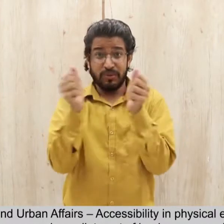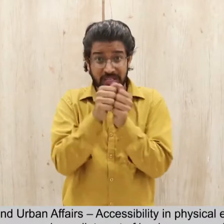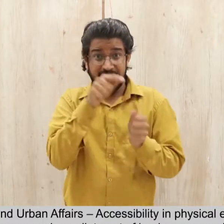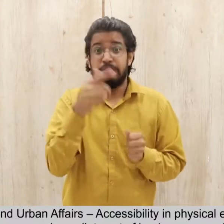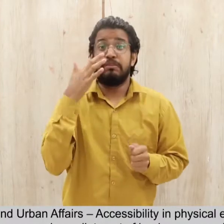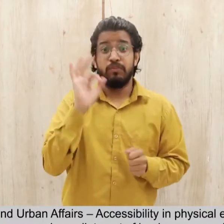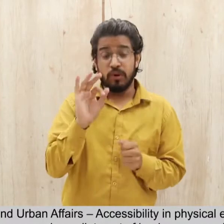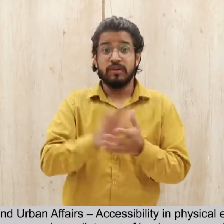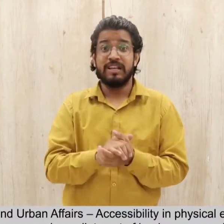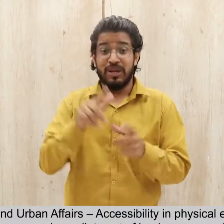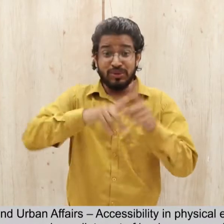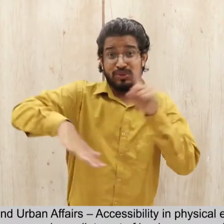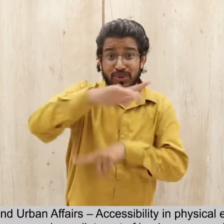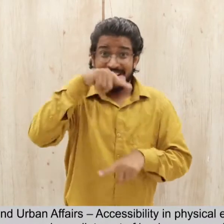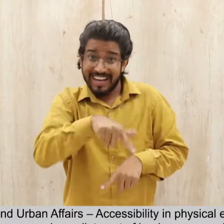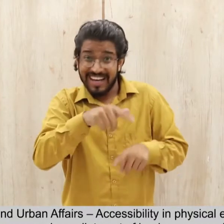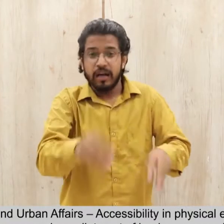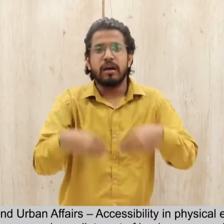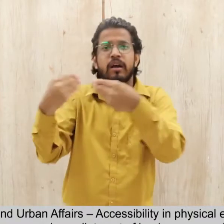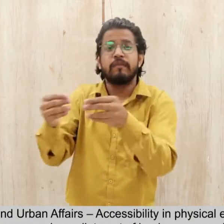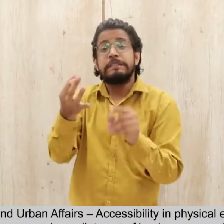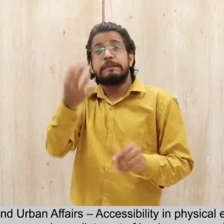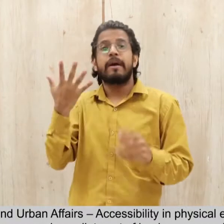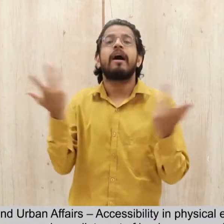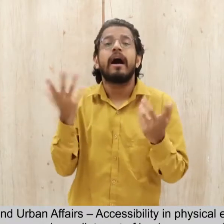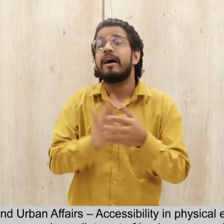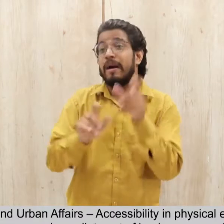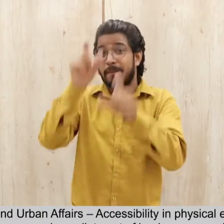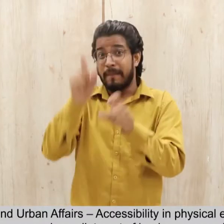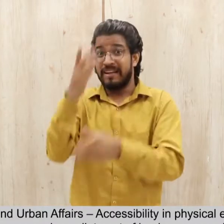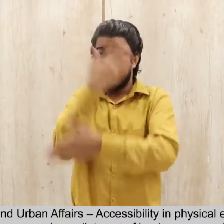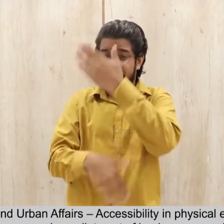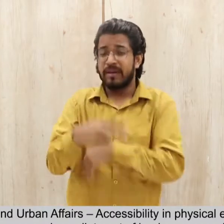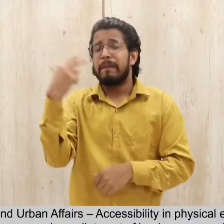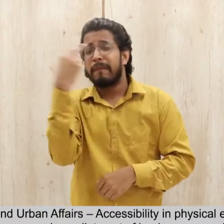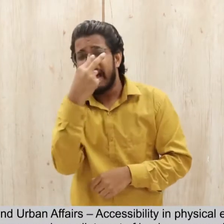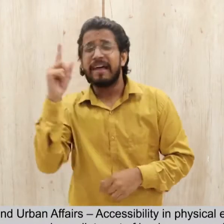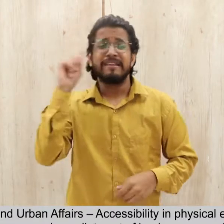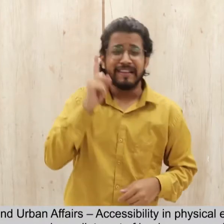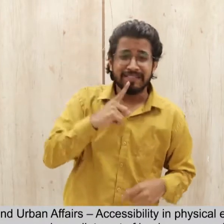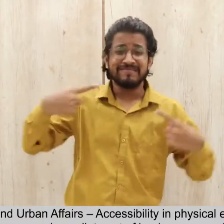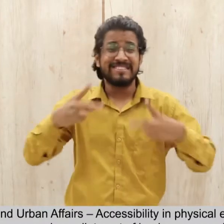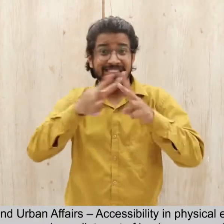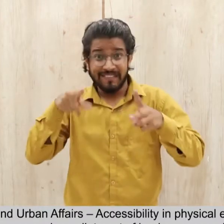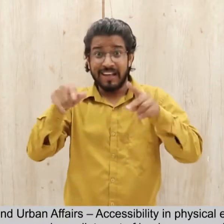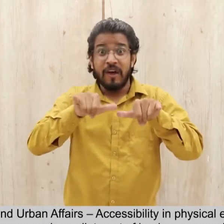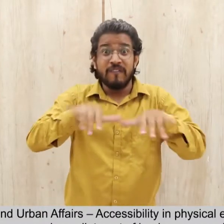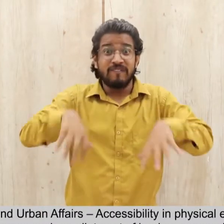Accessibility in Physical Environment. Special schemes and programs such as allotment of land on concessional